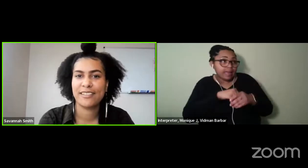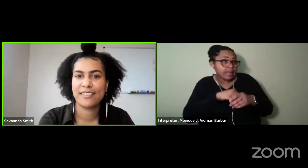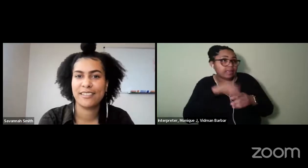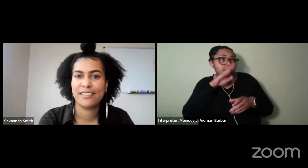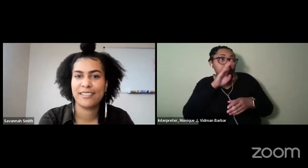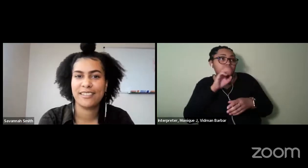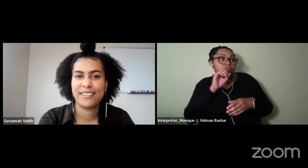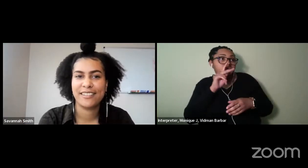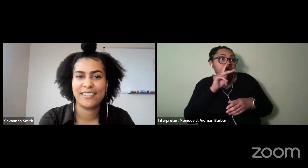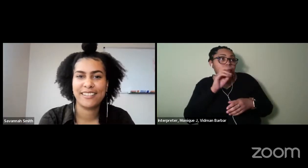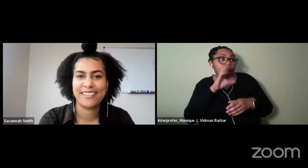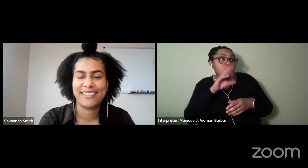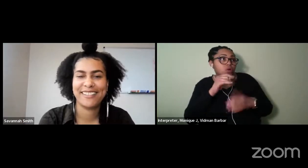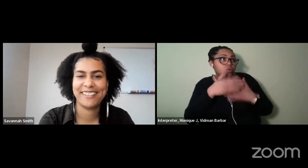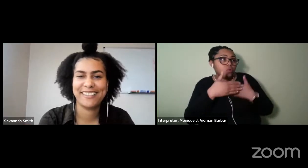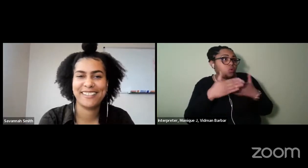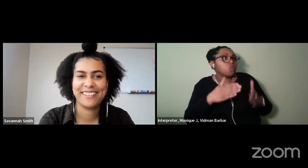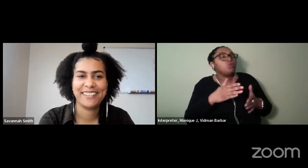Oh,